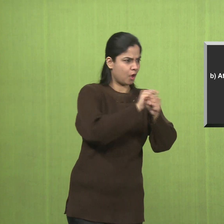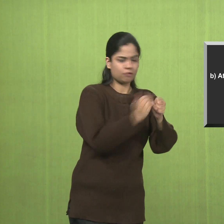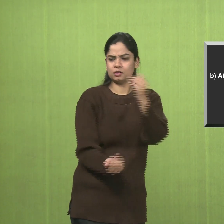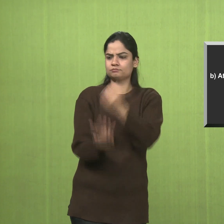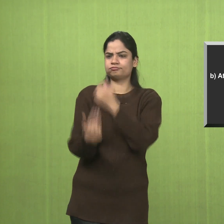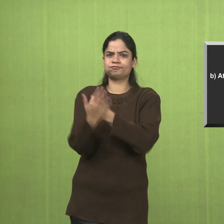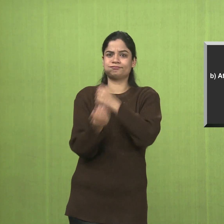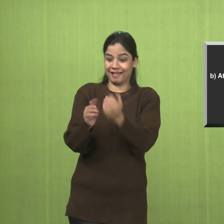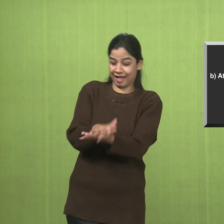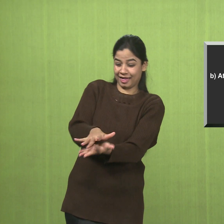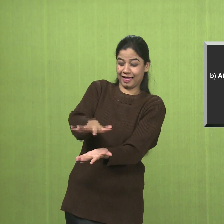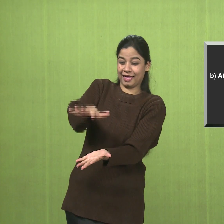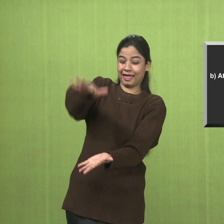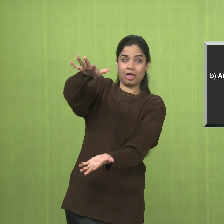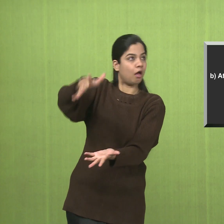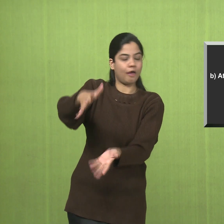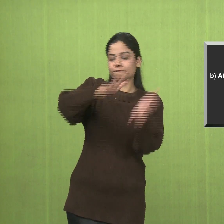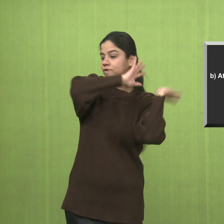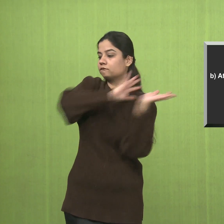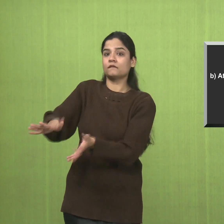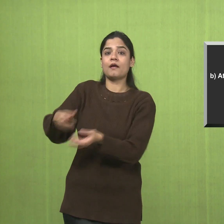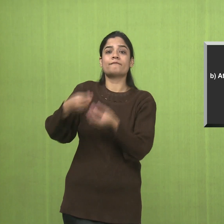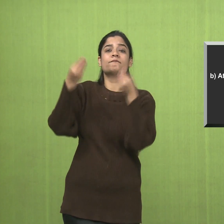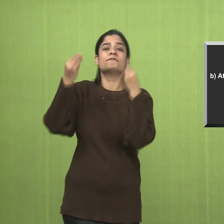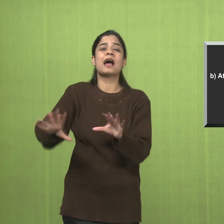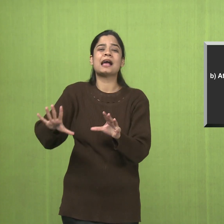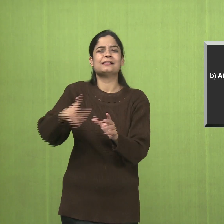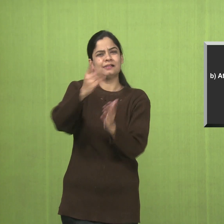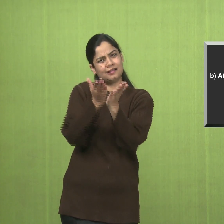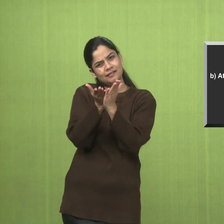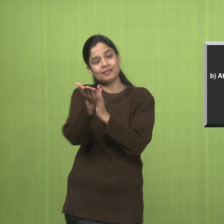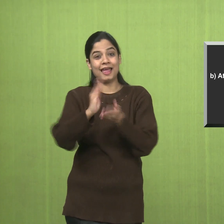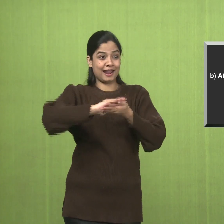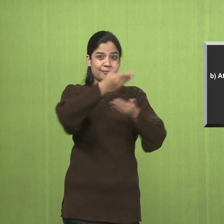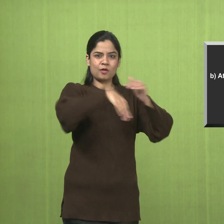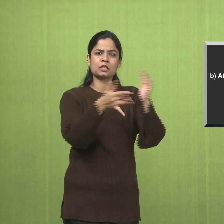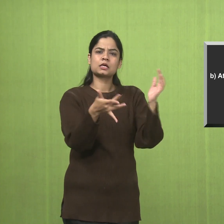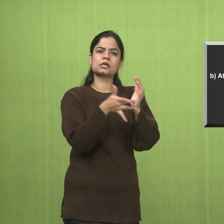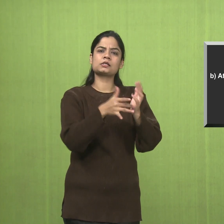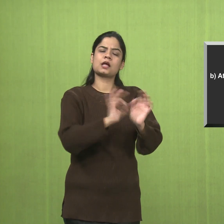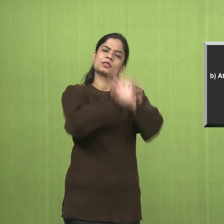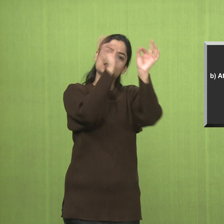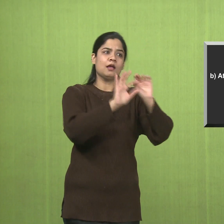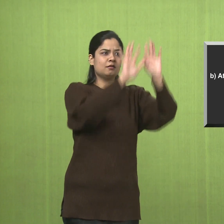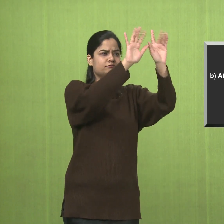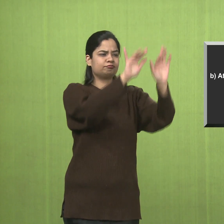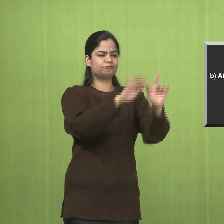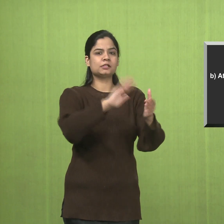Papers. It's very important that you save a lot of paper. Avoid photocopying of unnecessary way. You can read it on your computer itself, save